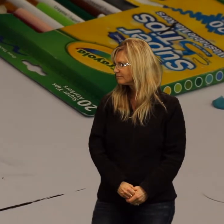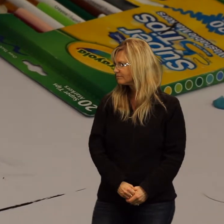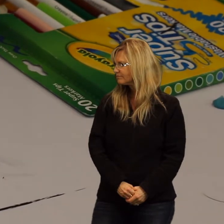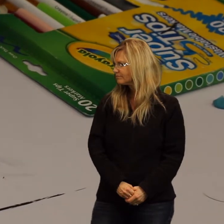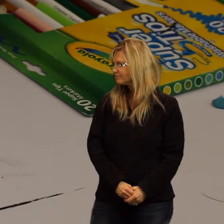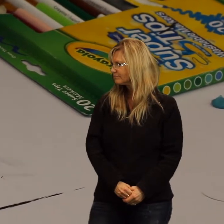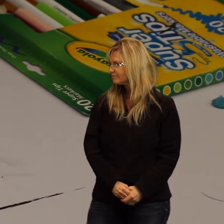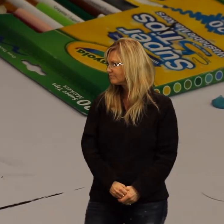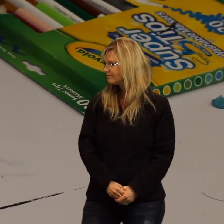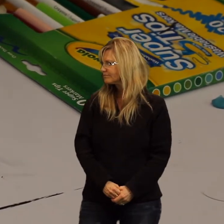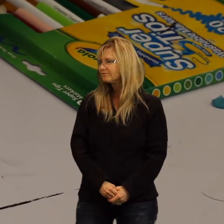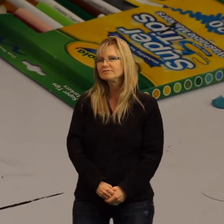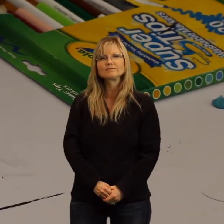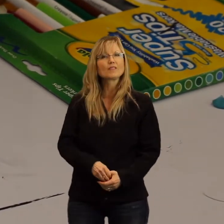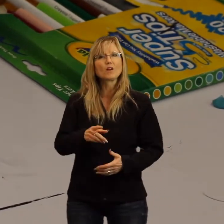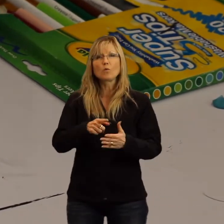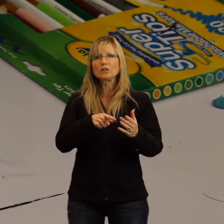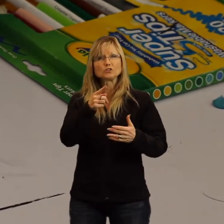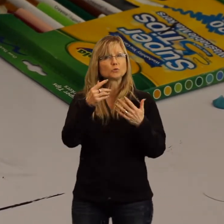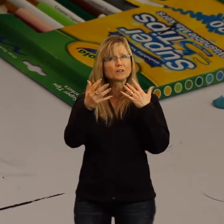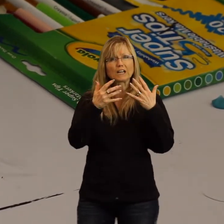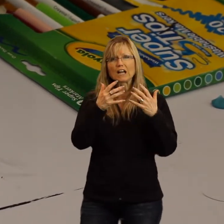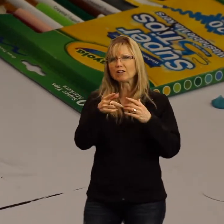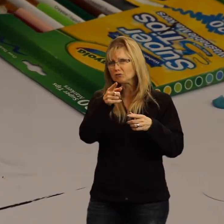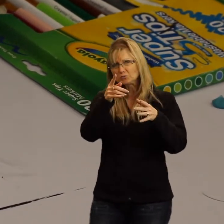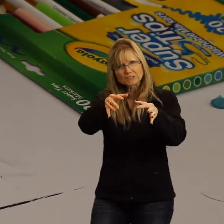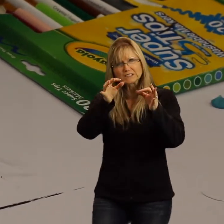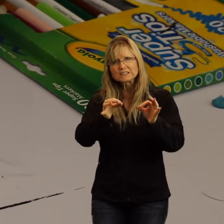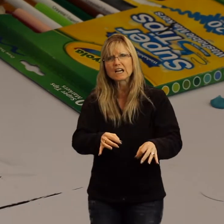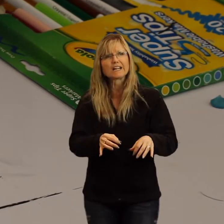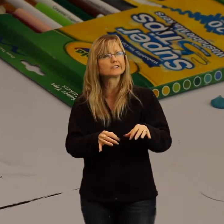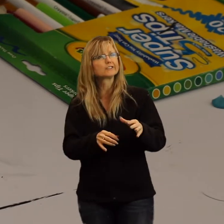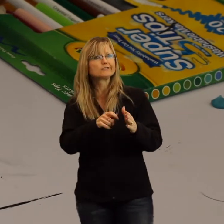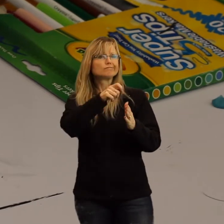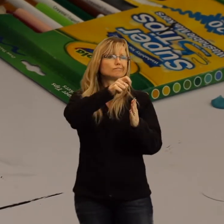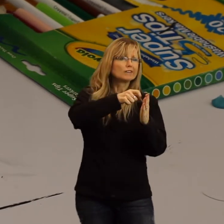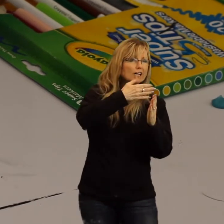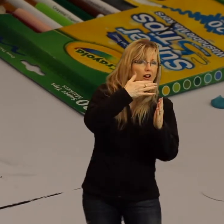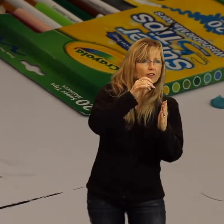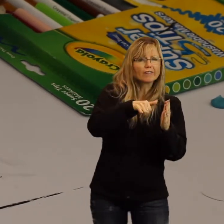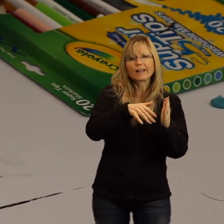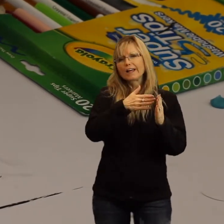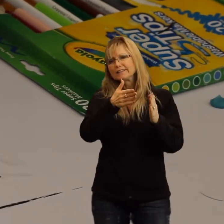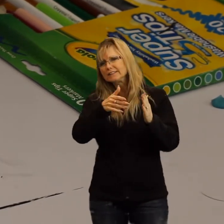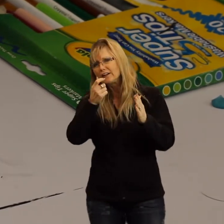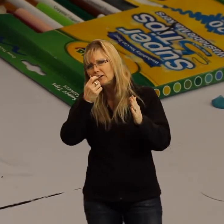Yeah, and what you color can be random, or you can make different patterns.